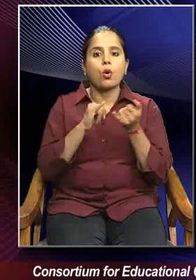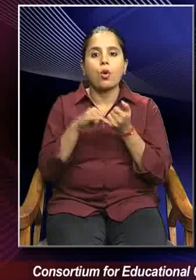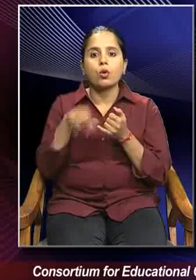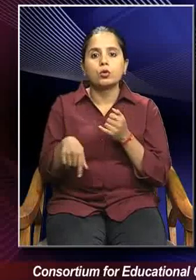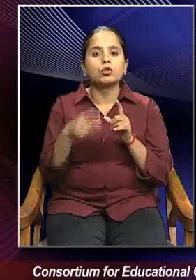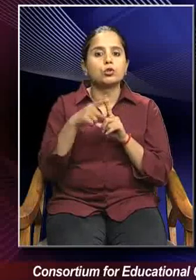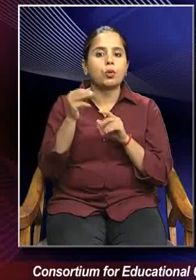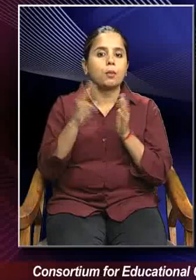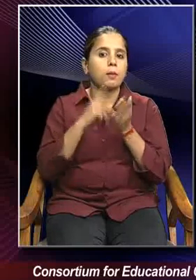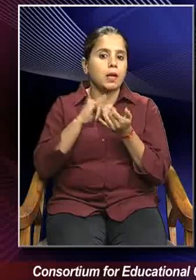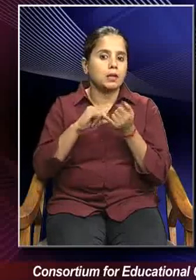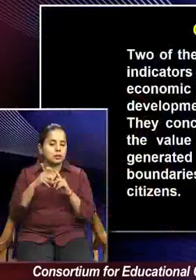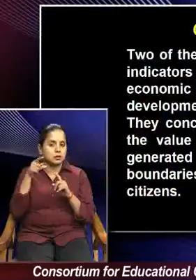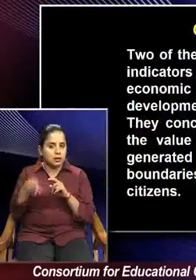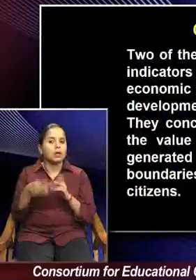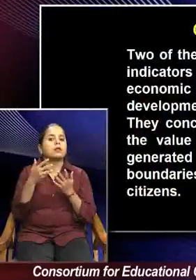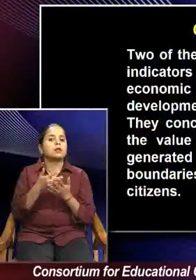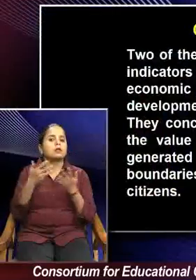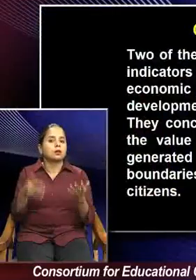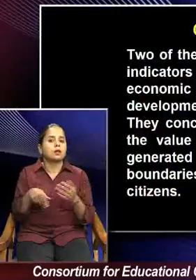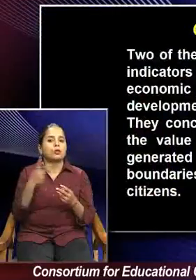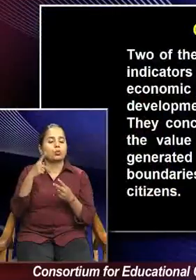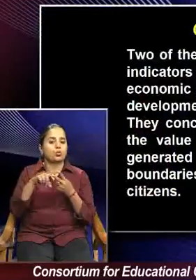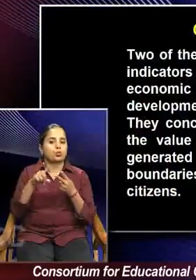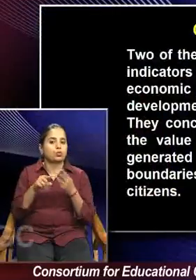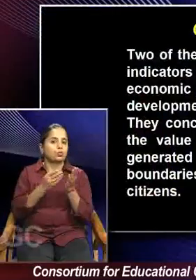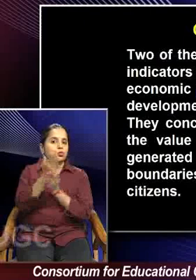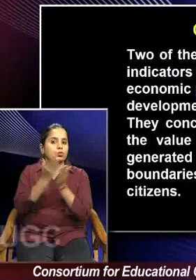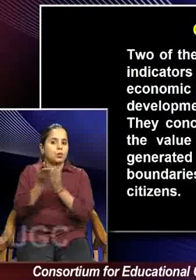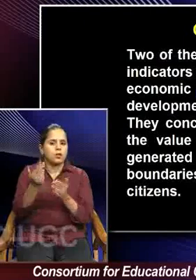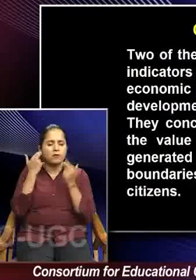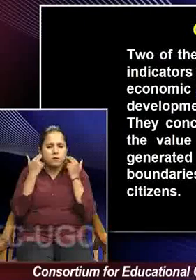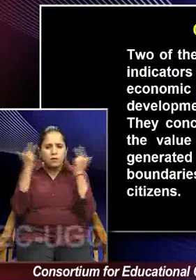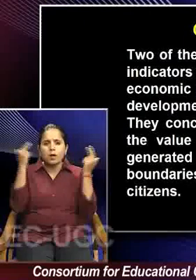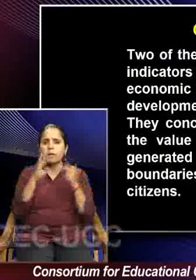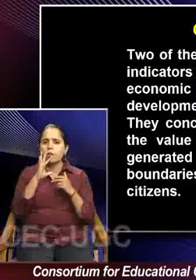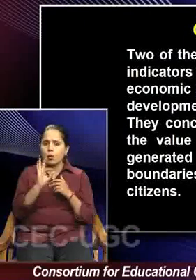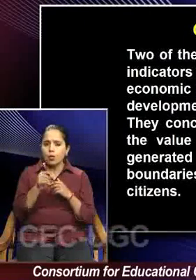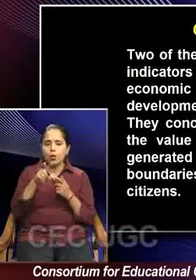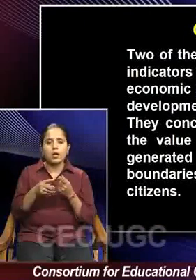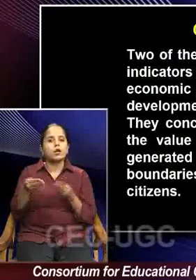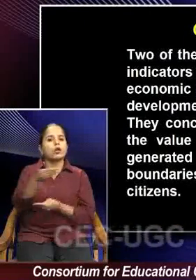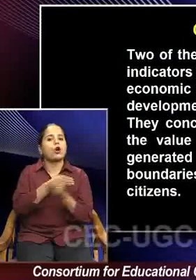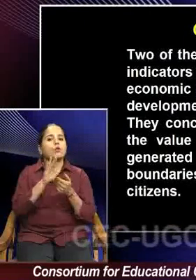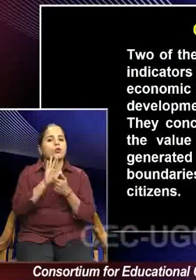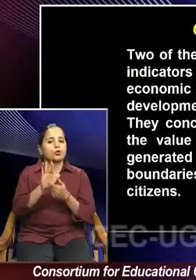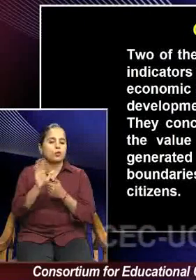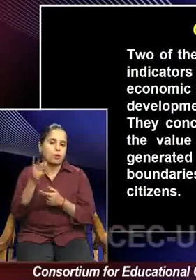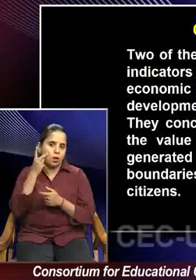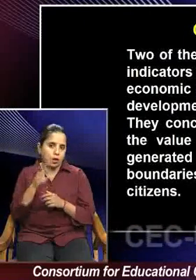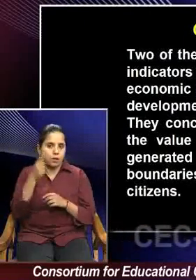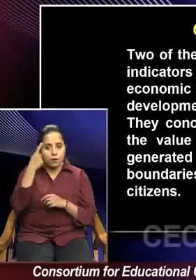product. These two are most popular economic indicators